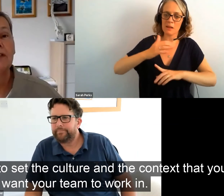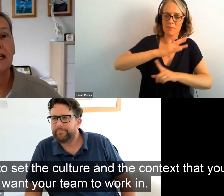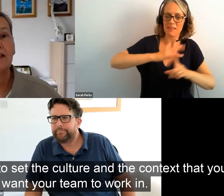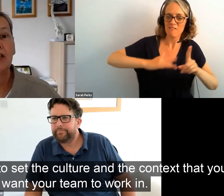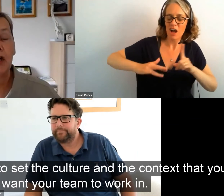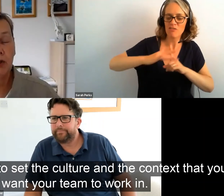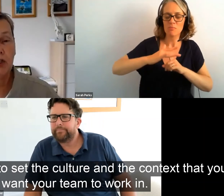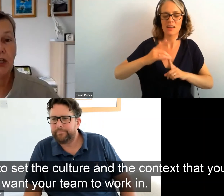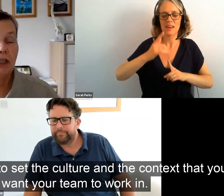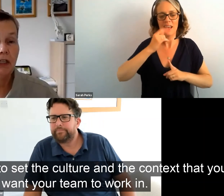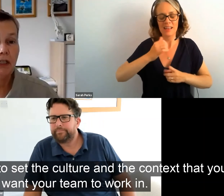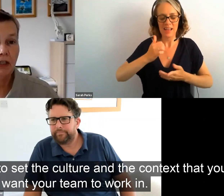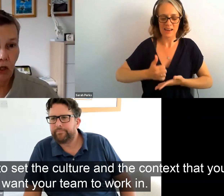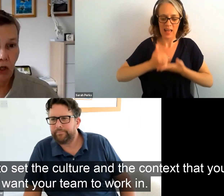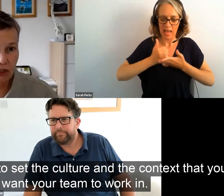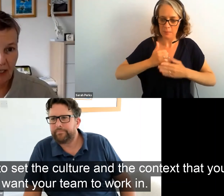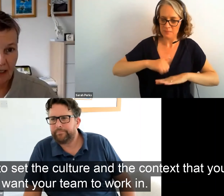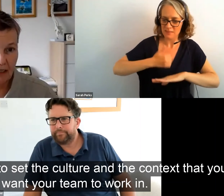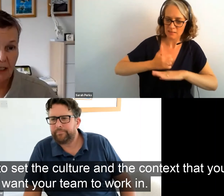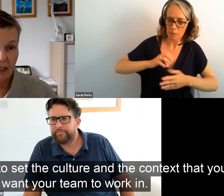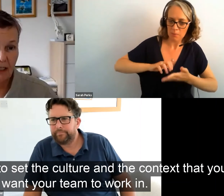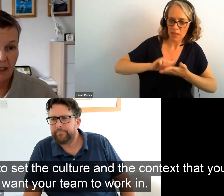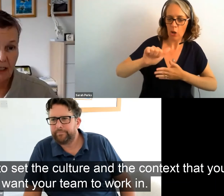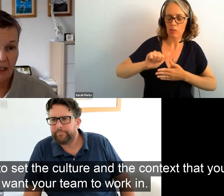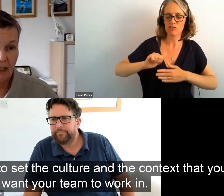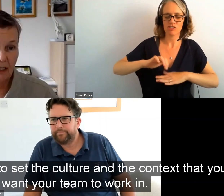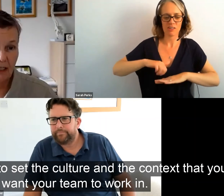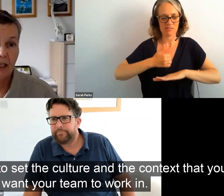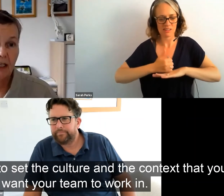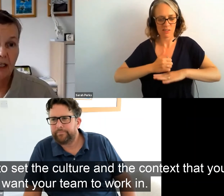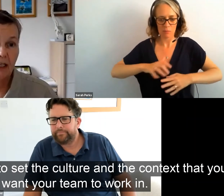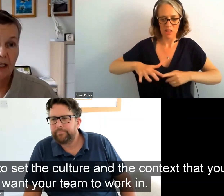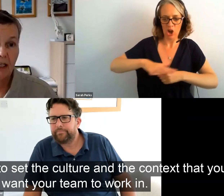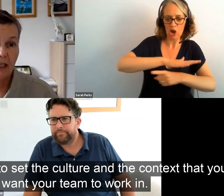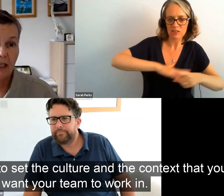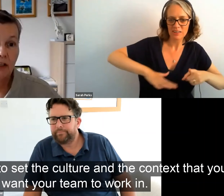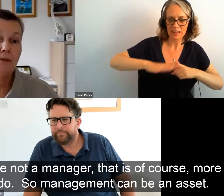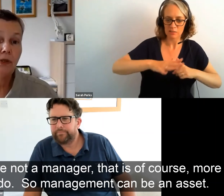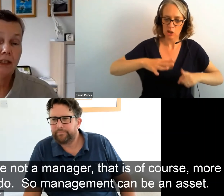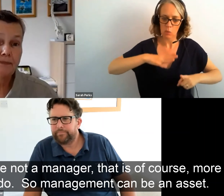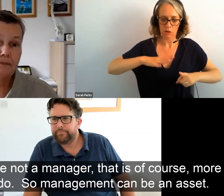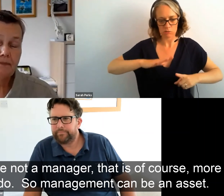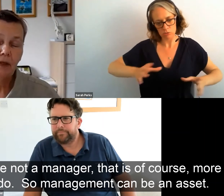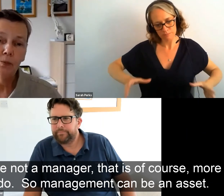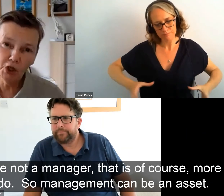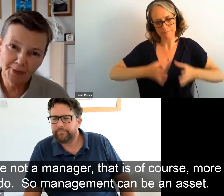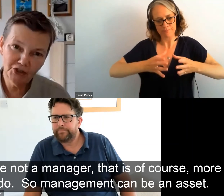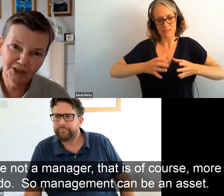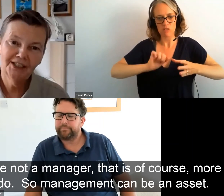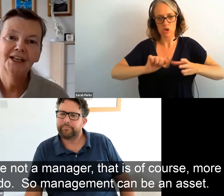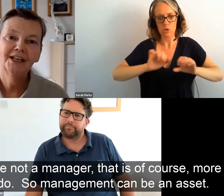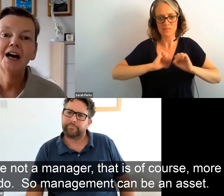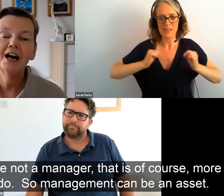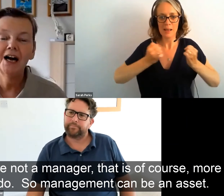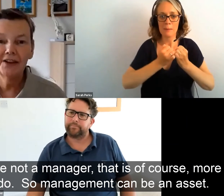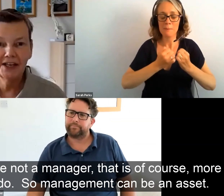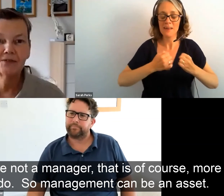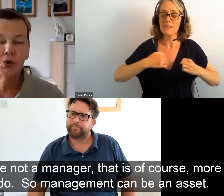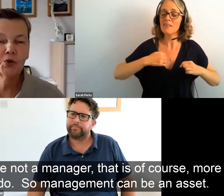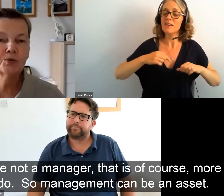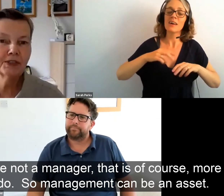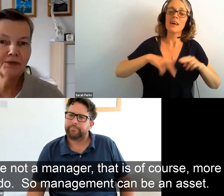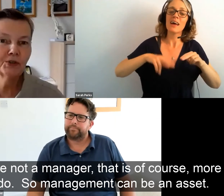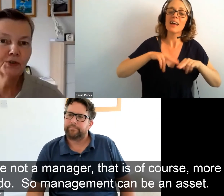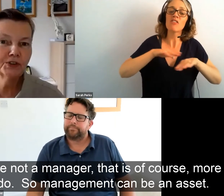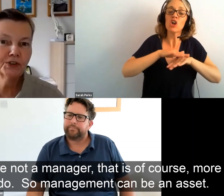you set the culture and the context that you want your team to work in. When you're not a manager,